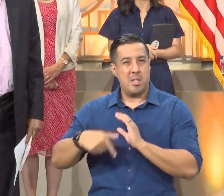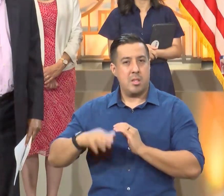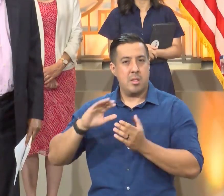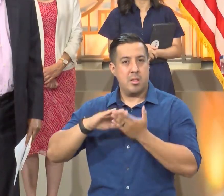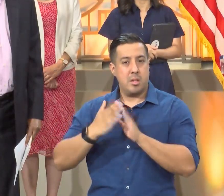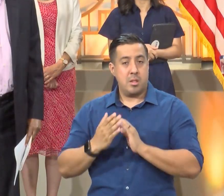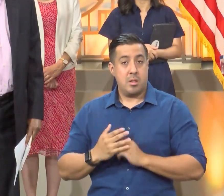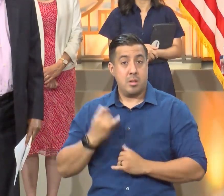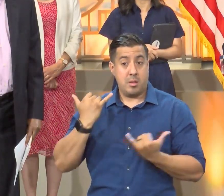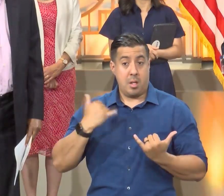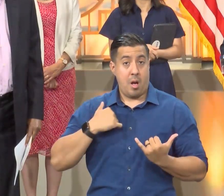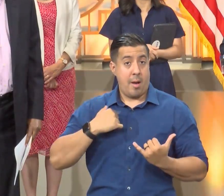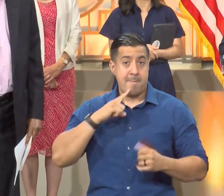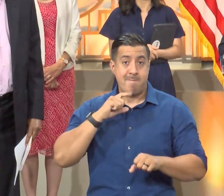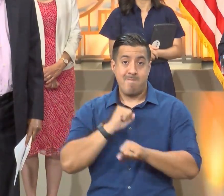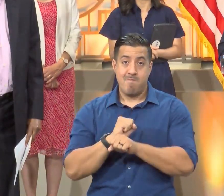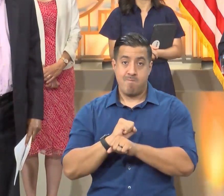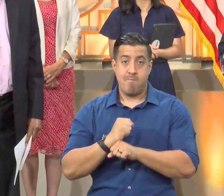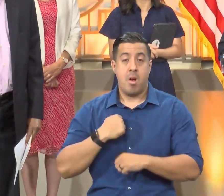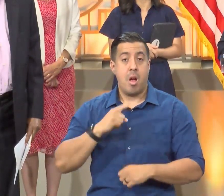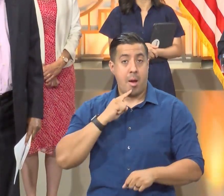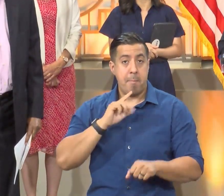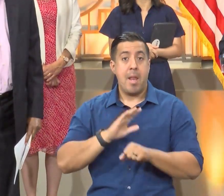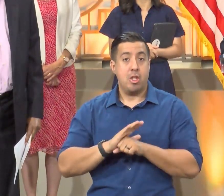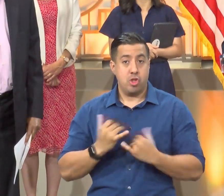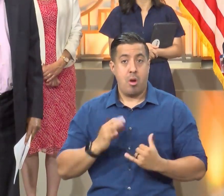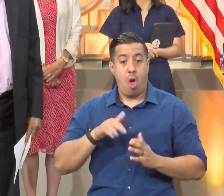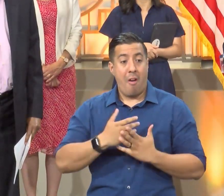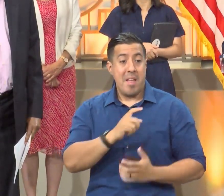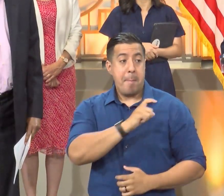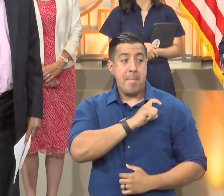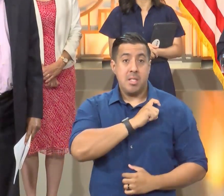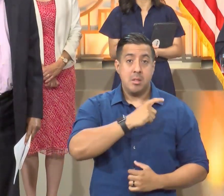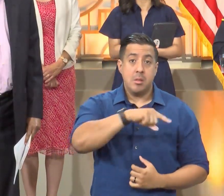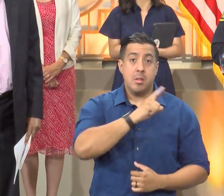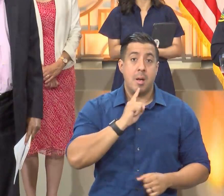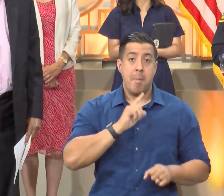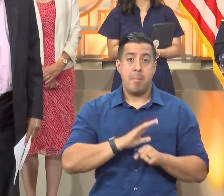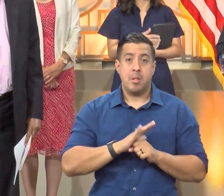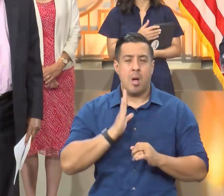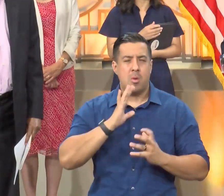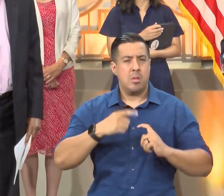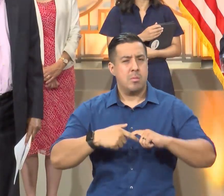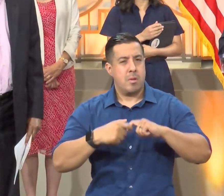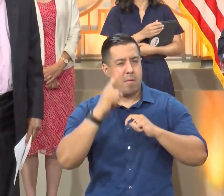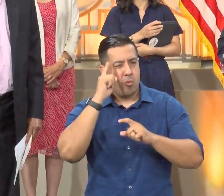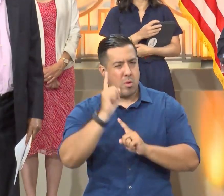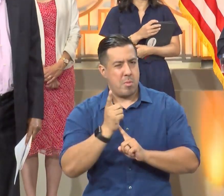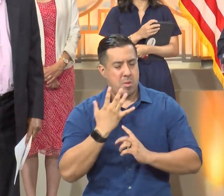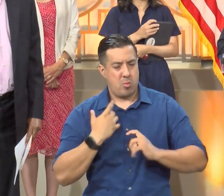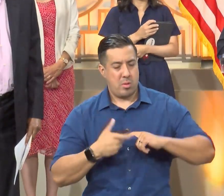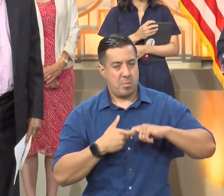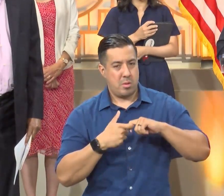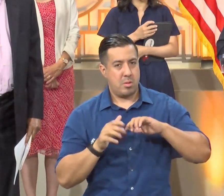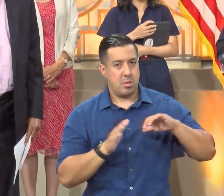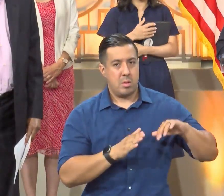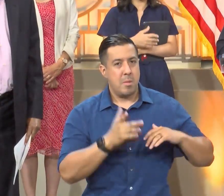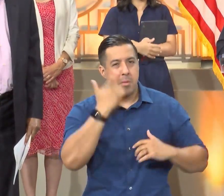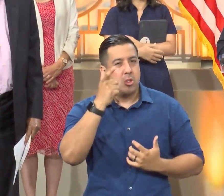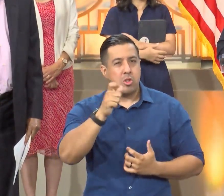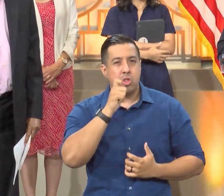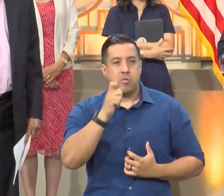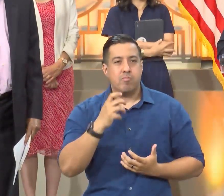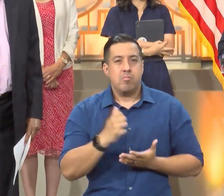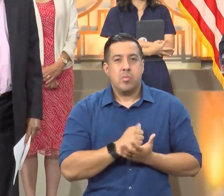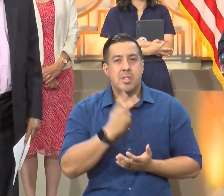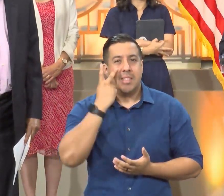pledge, and everybody here pledged, all our police officers, and I want to pause one moment, because y'all don't get a chance to